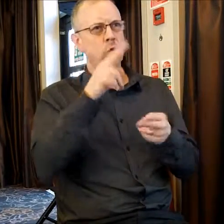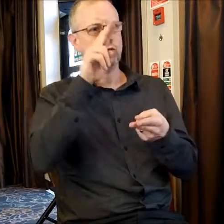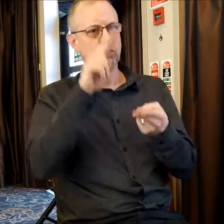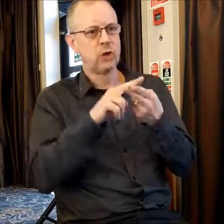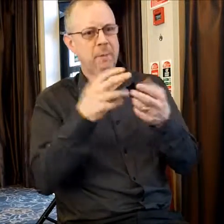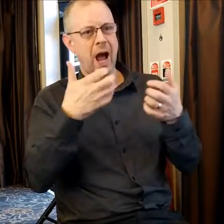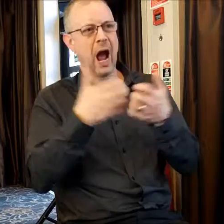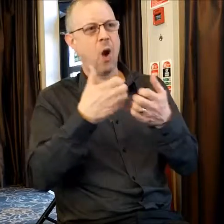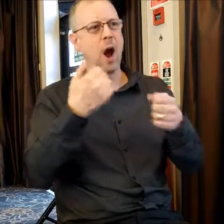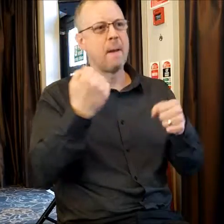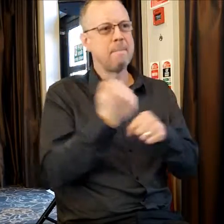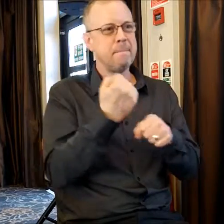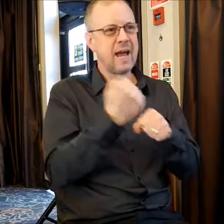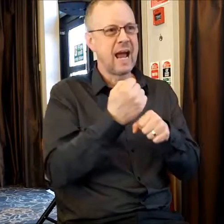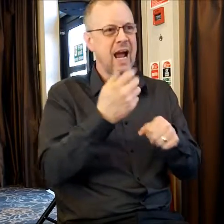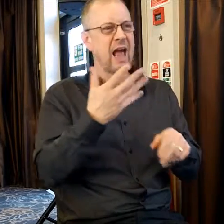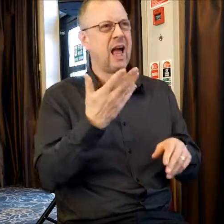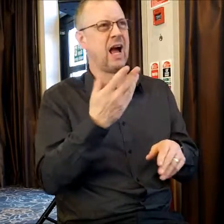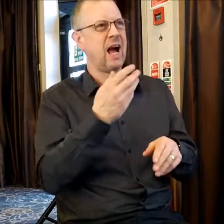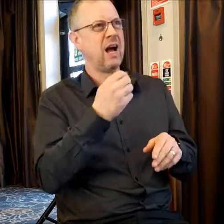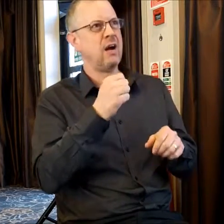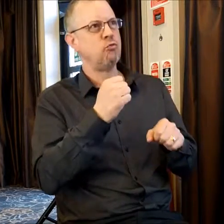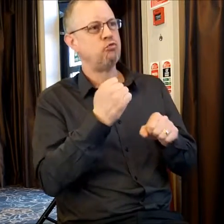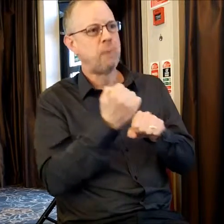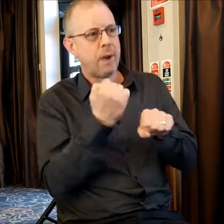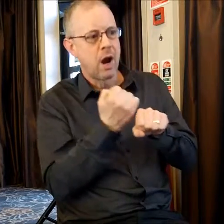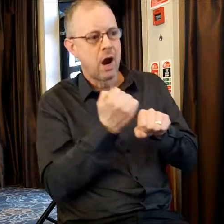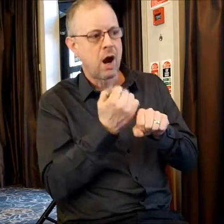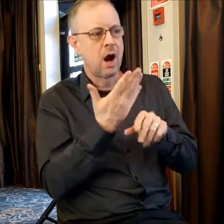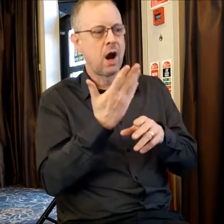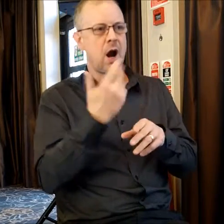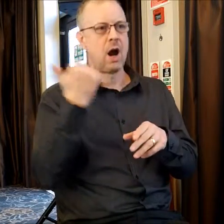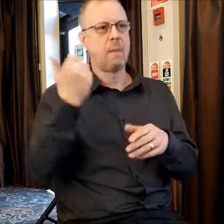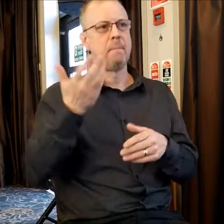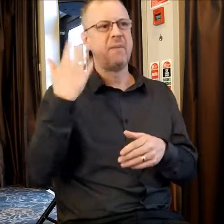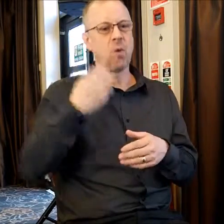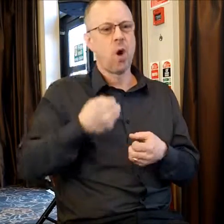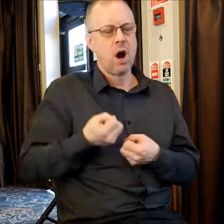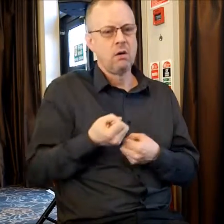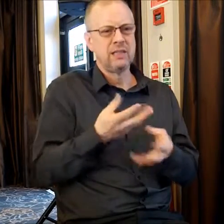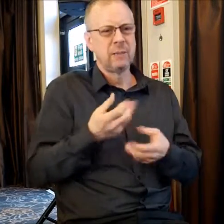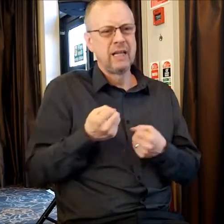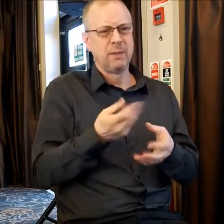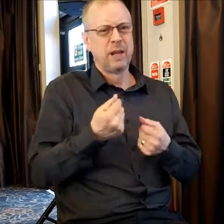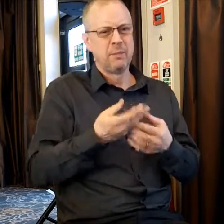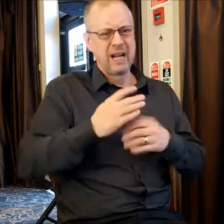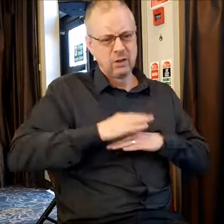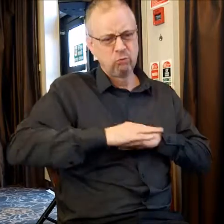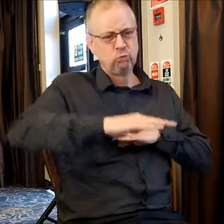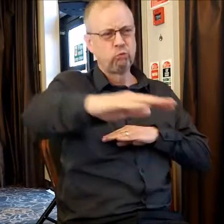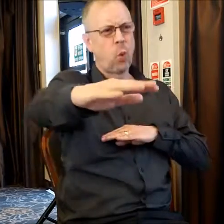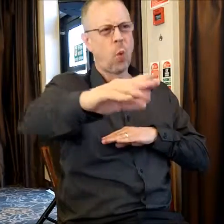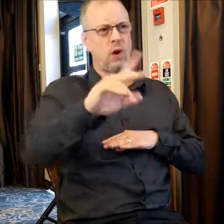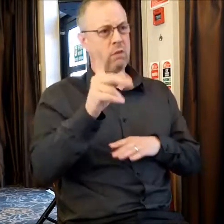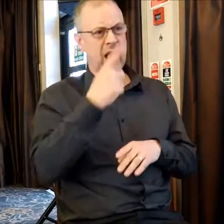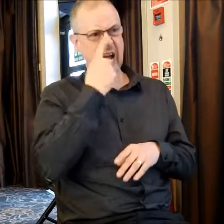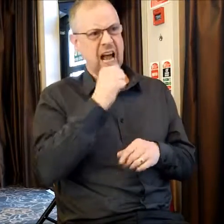ways of maintenance as opposed to huge spending on roads, which isn't always necessary. It looks